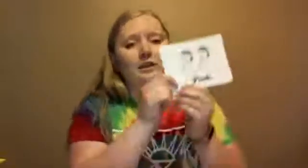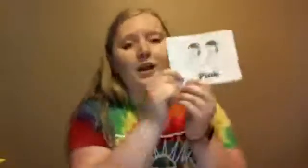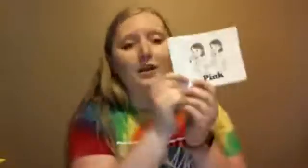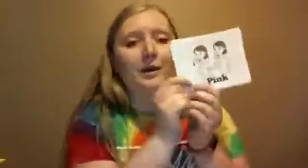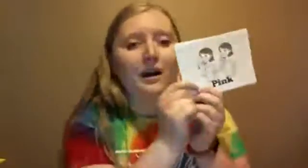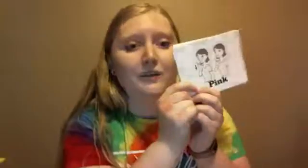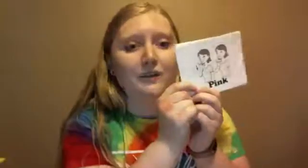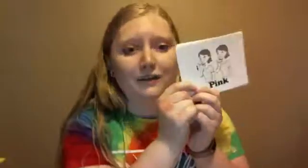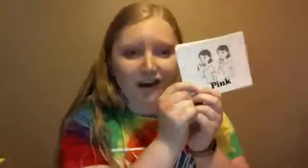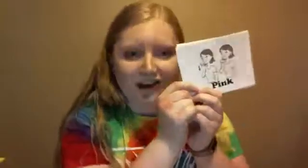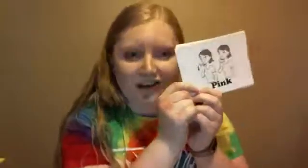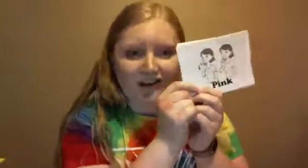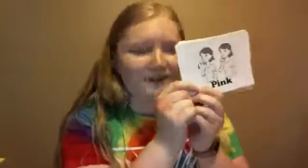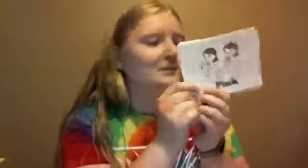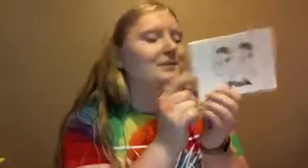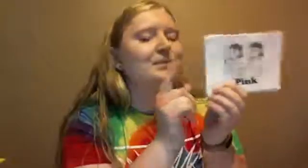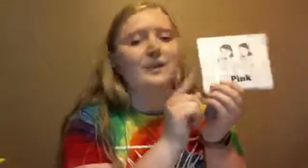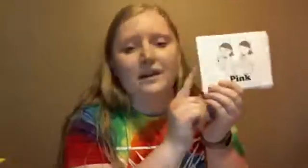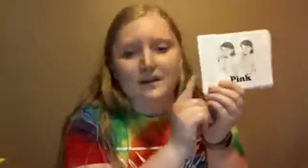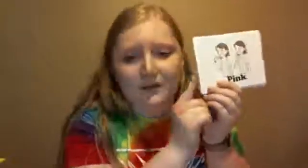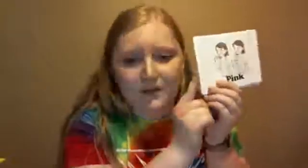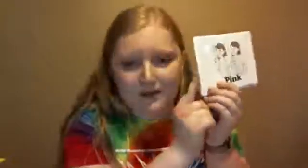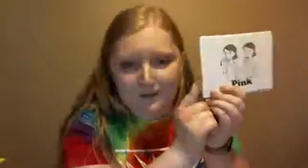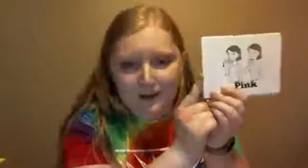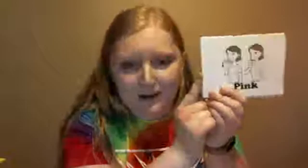talk about our favorite color. So this one,